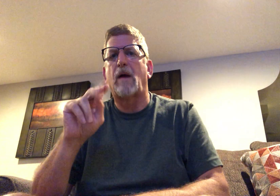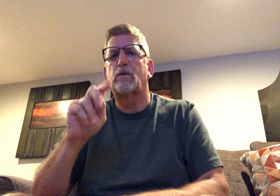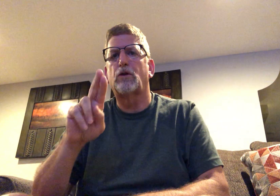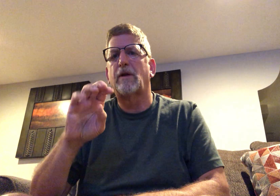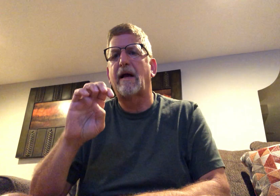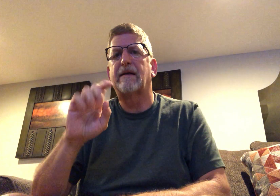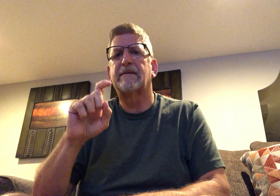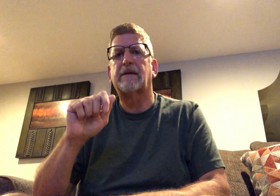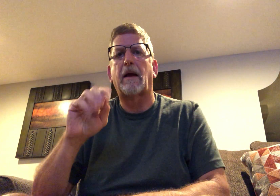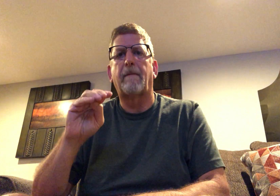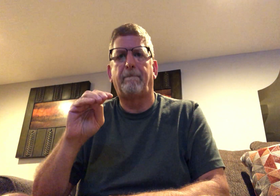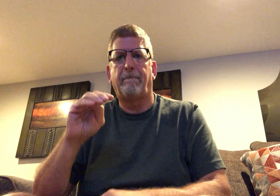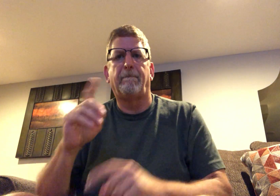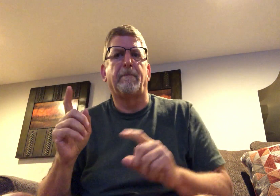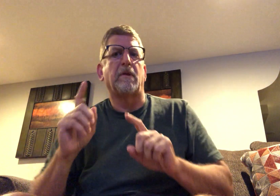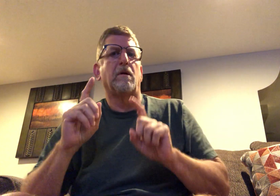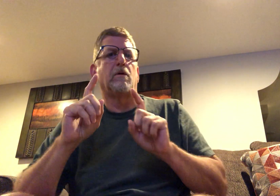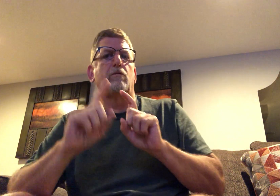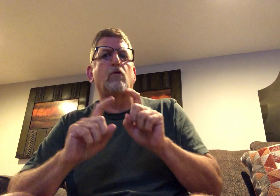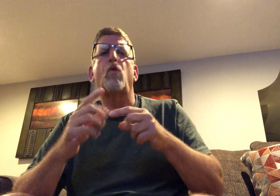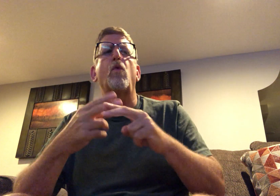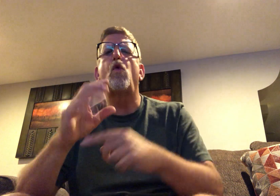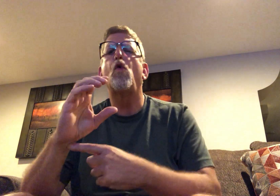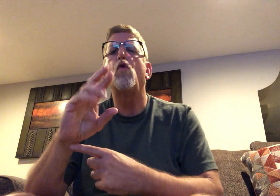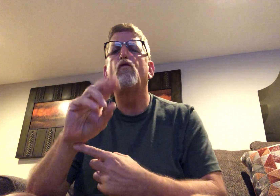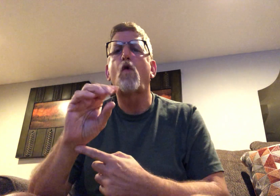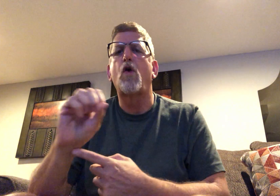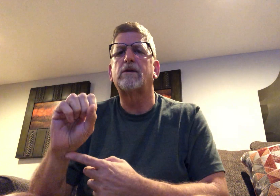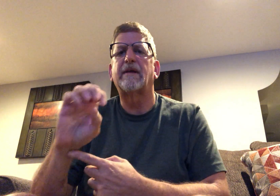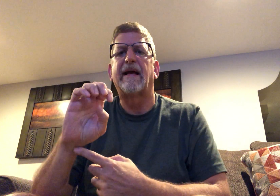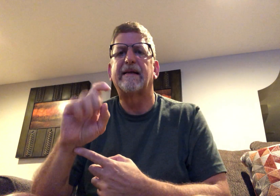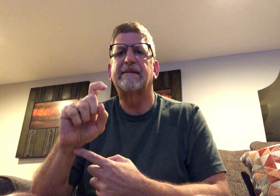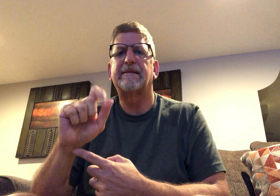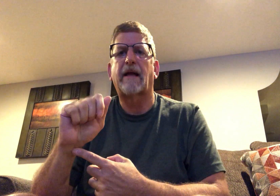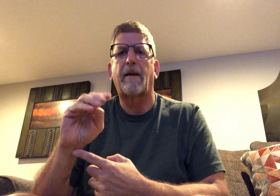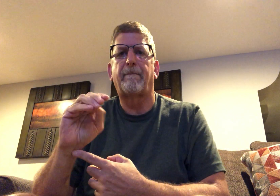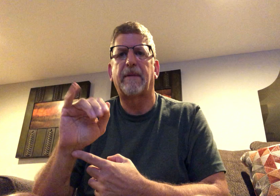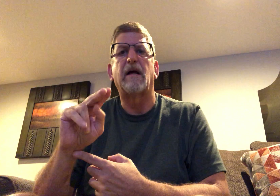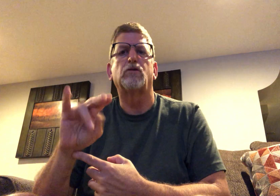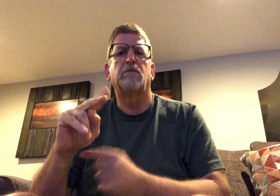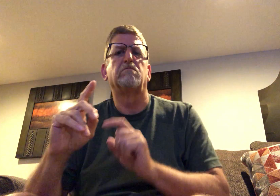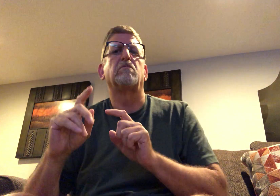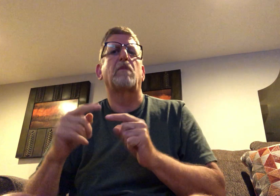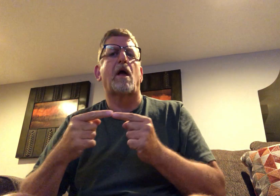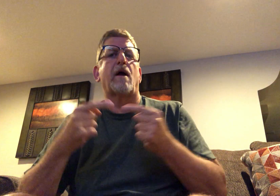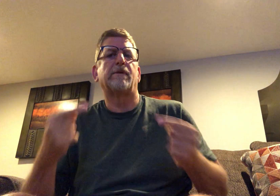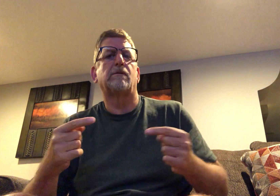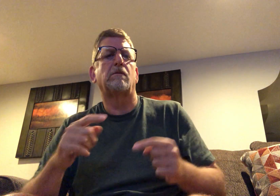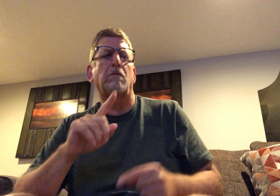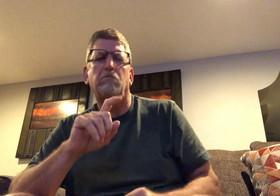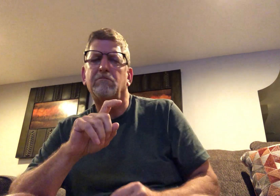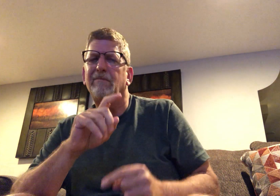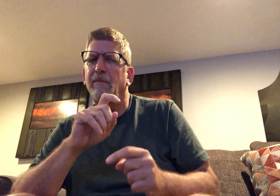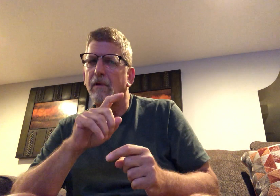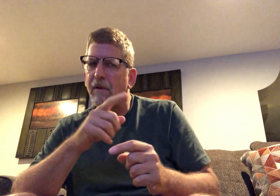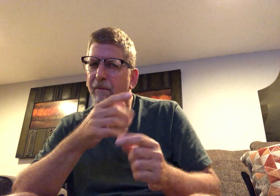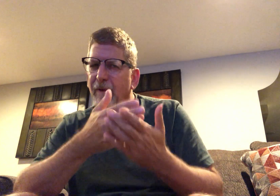government into helping the Trump re-election campaign. They were doing that before this complaint. Now, something that may